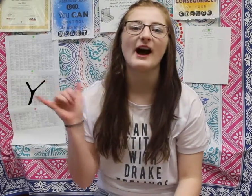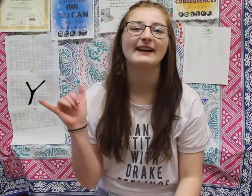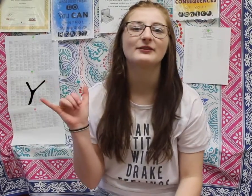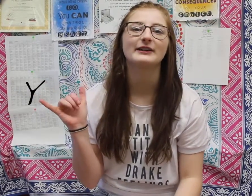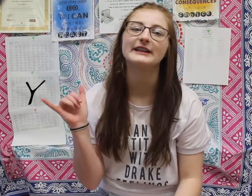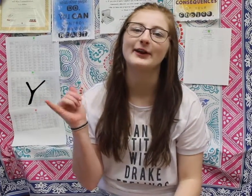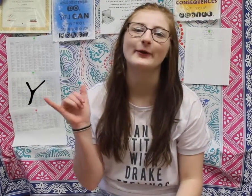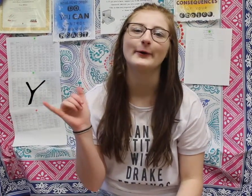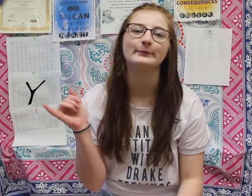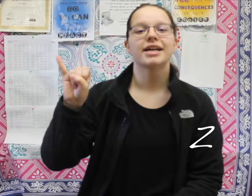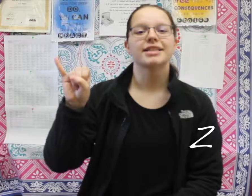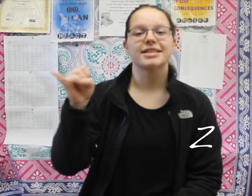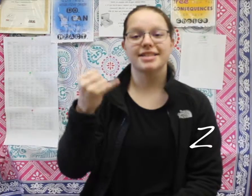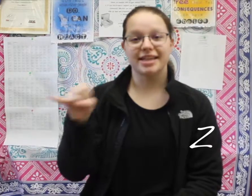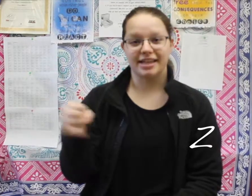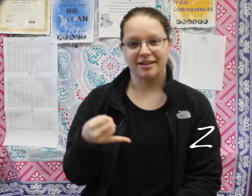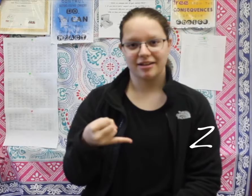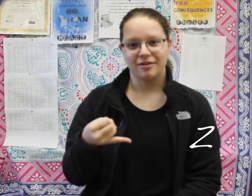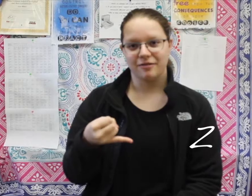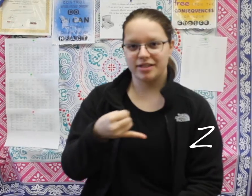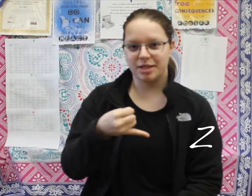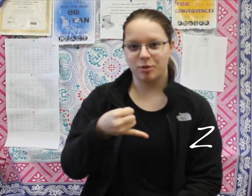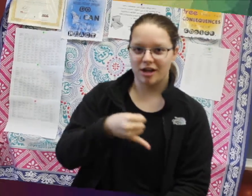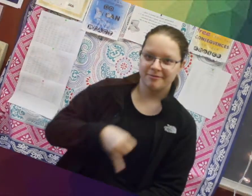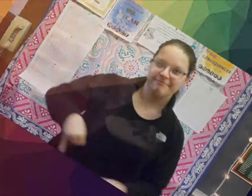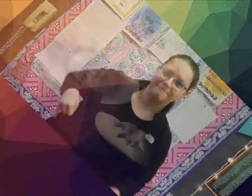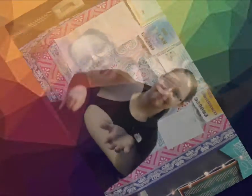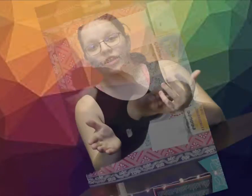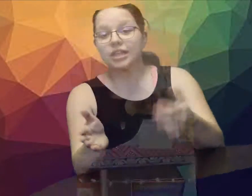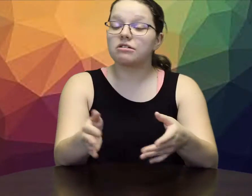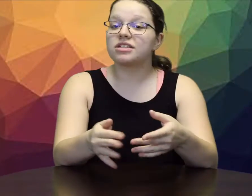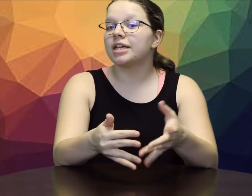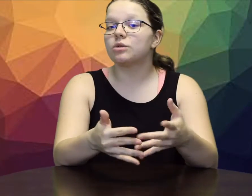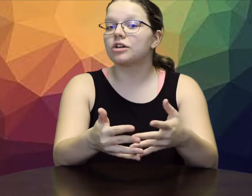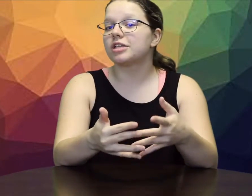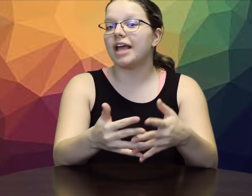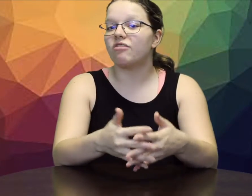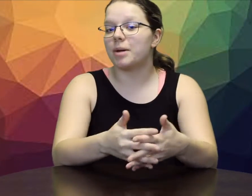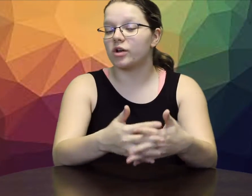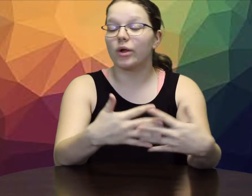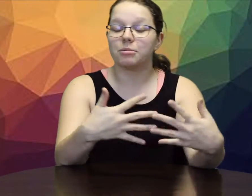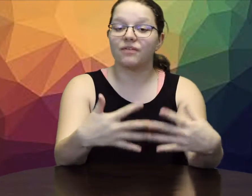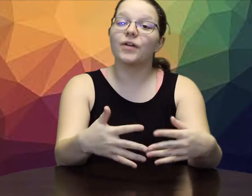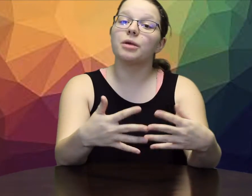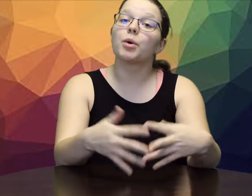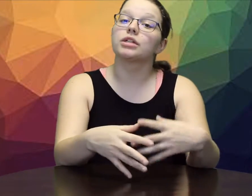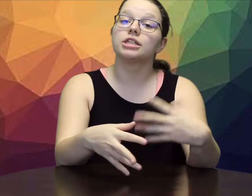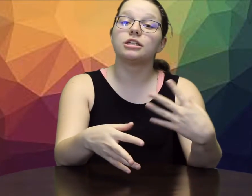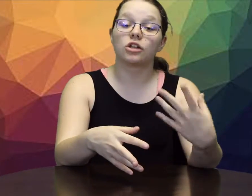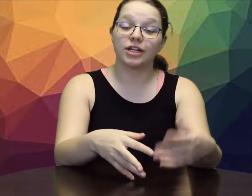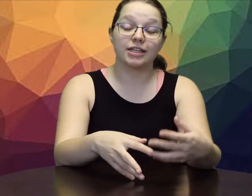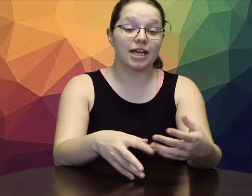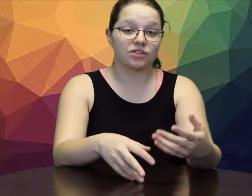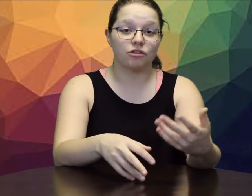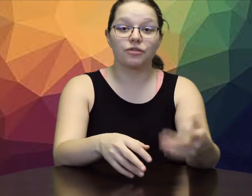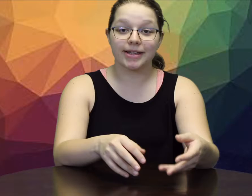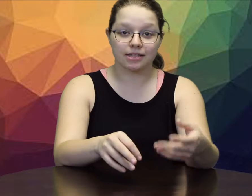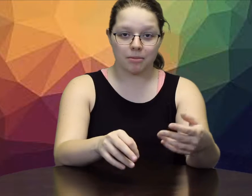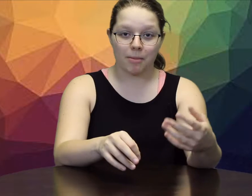Y for yellow. Z for zebra. The letters that you learned in the alphabet are going to be very important in learning the next few phrases I'm about